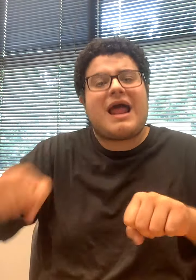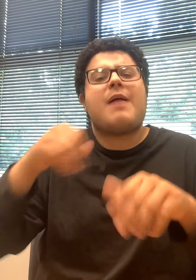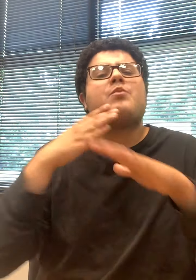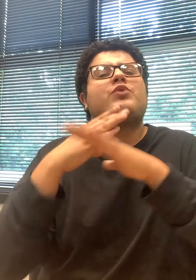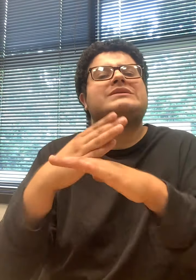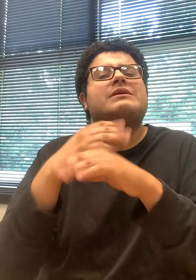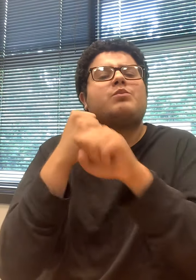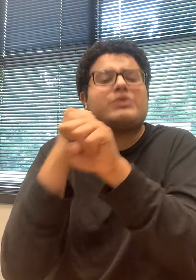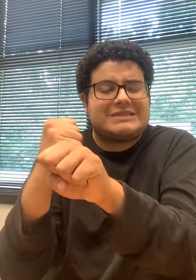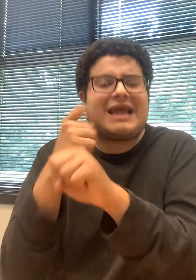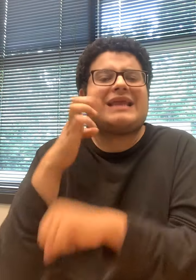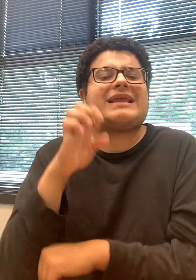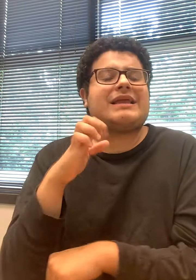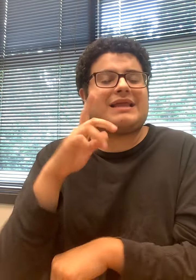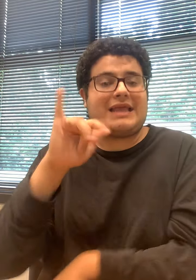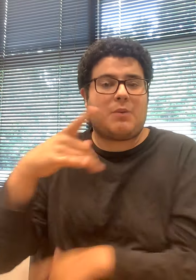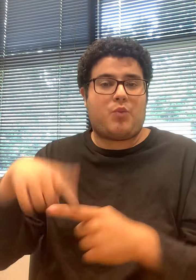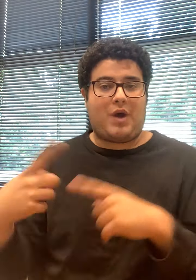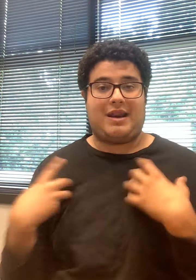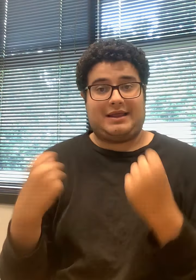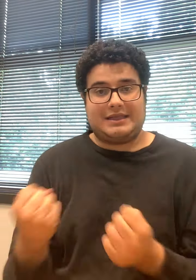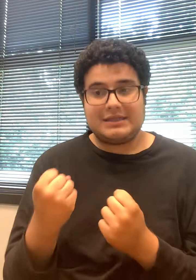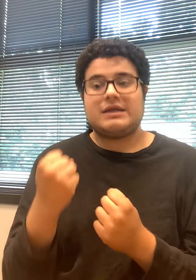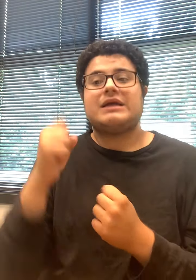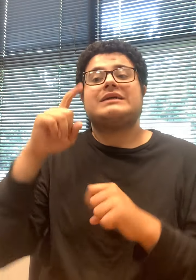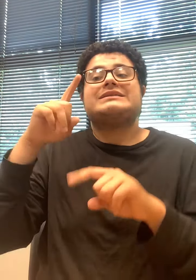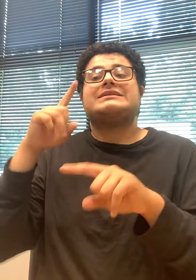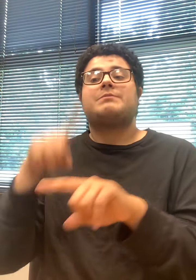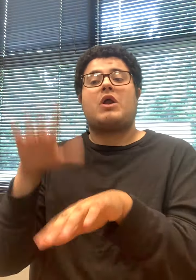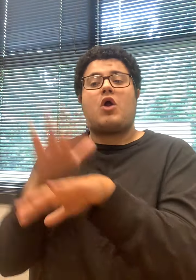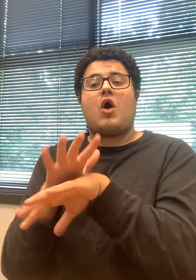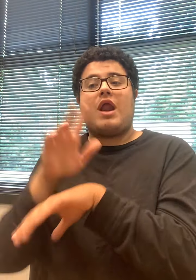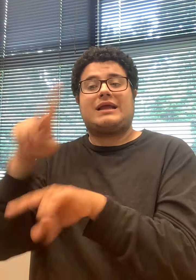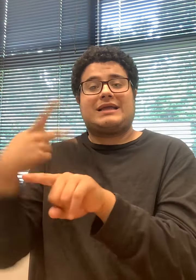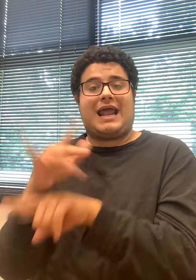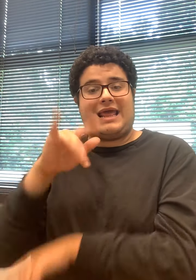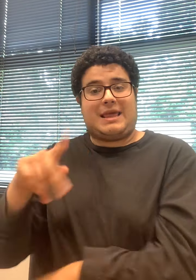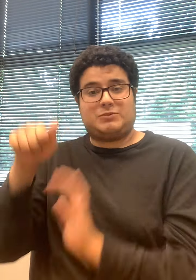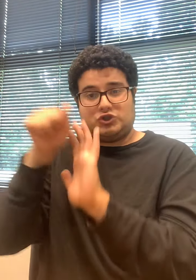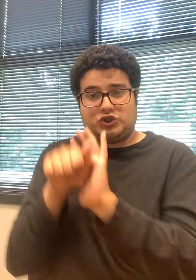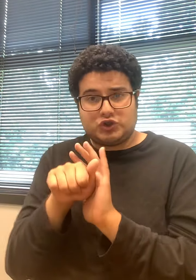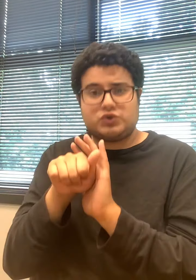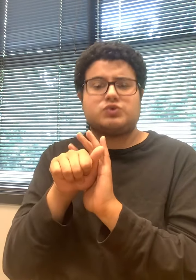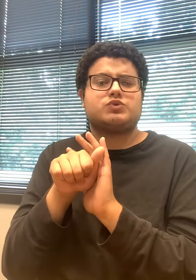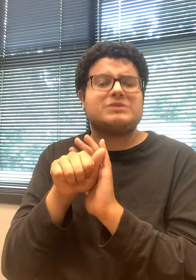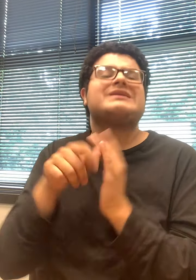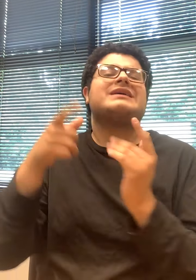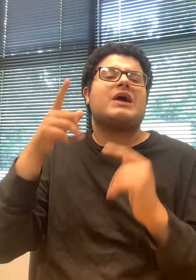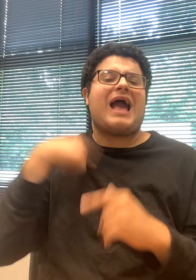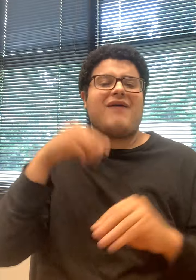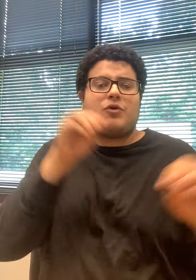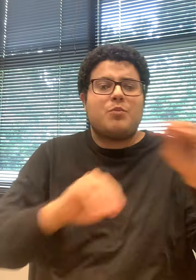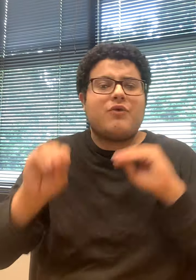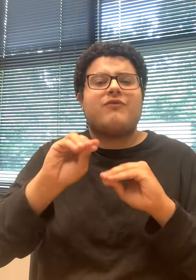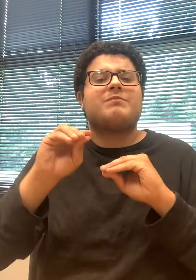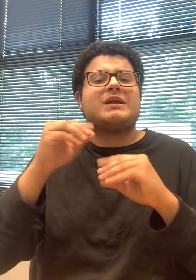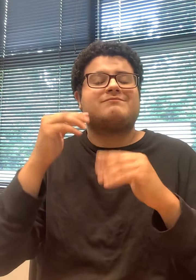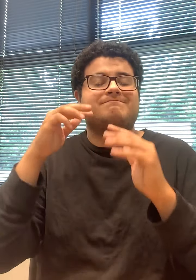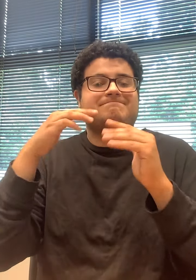healing. Depending on the type of total hip surgery performed, you may have movement restrictions. For example, if your incision is on